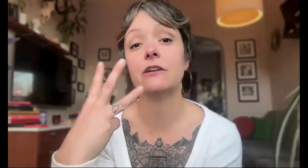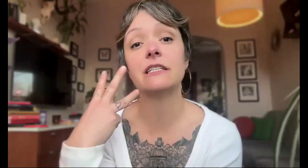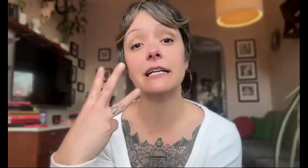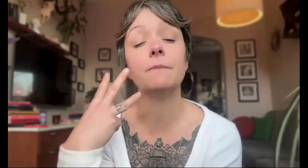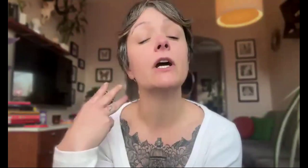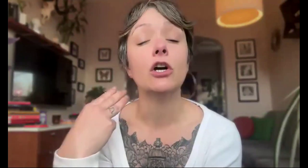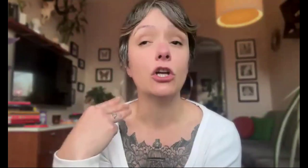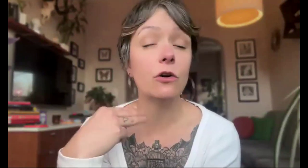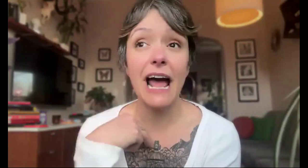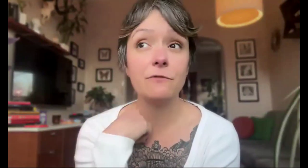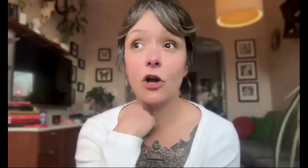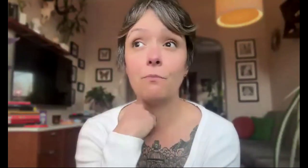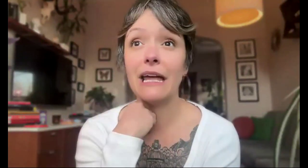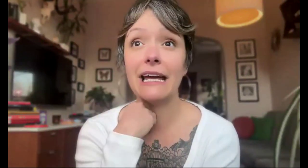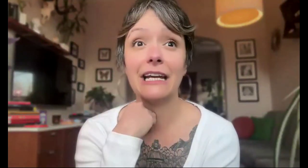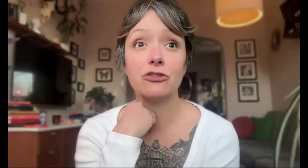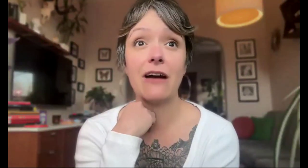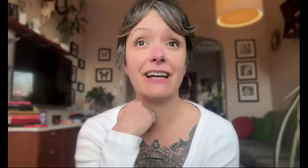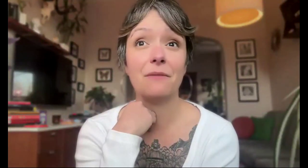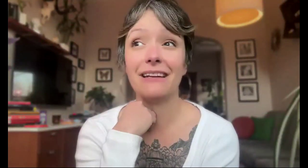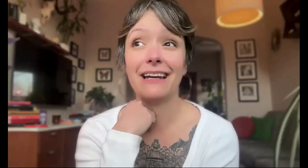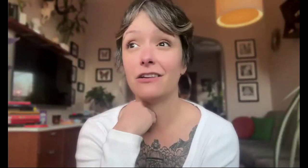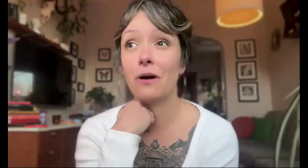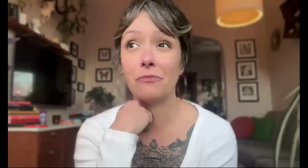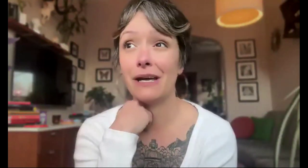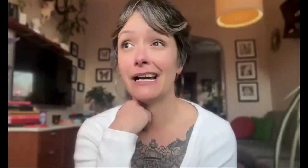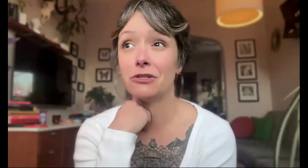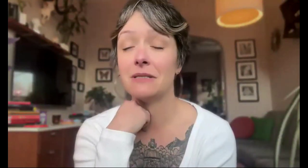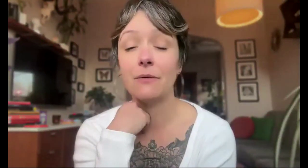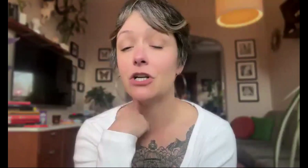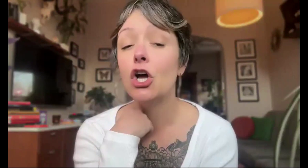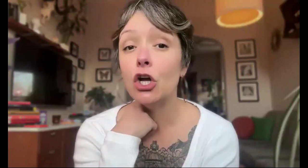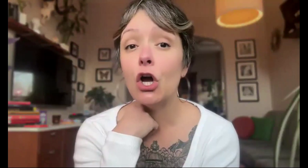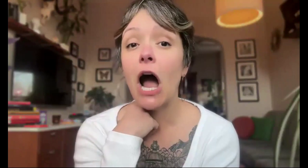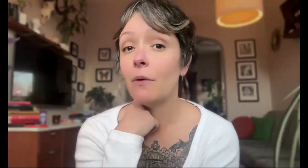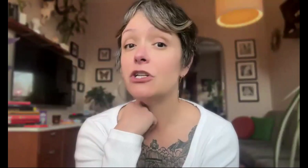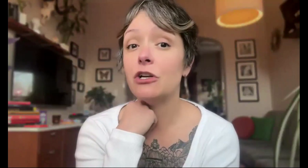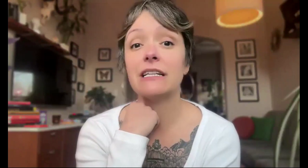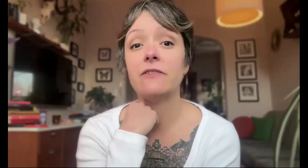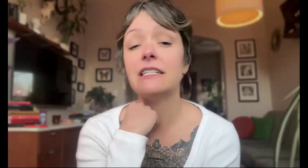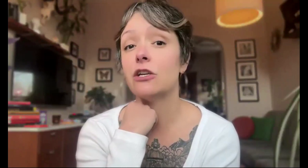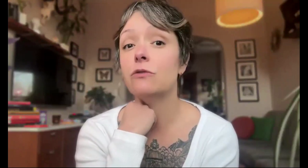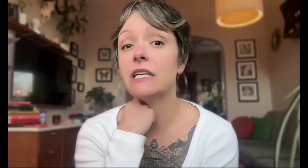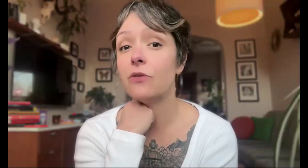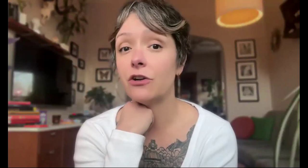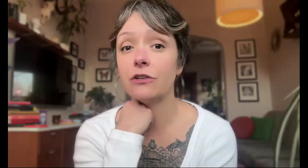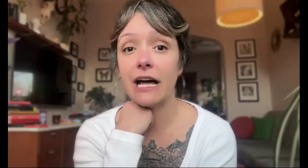And here's the deal. You don't have to go big and extravagant about like you have a big ice cream sandwich. I want you to use activities that you see within your